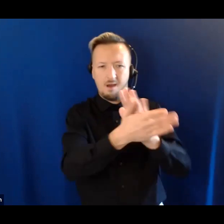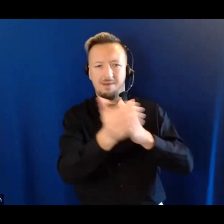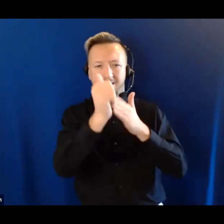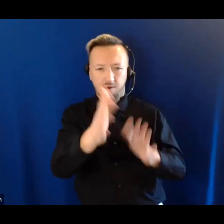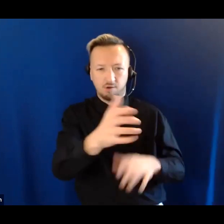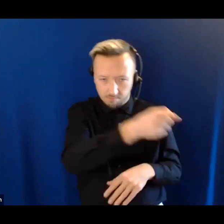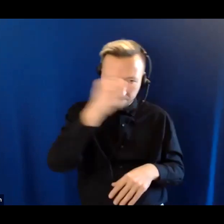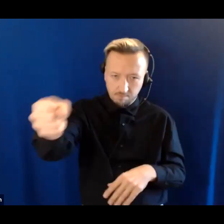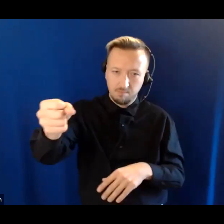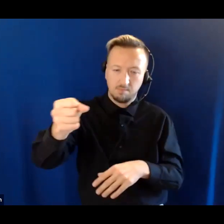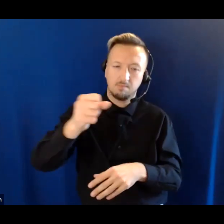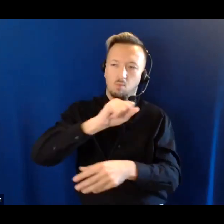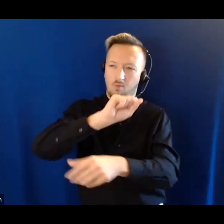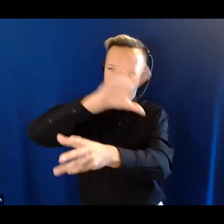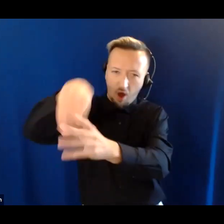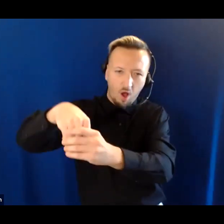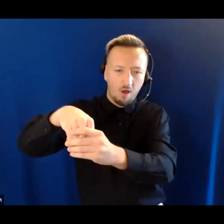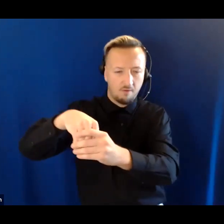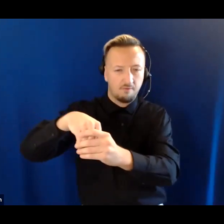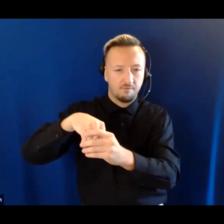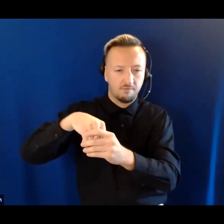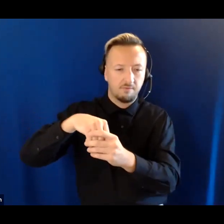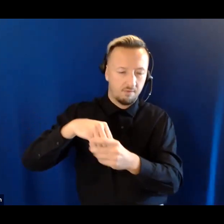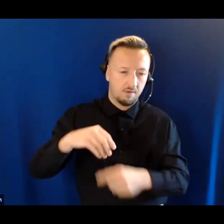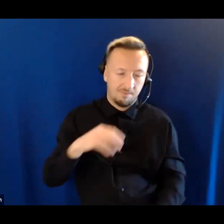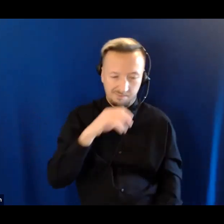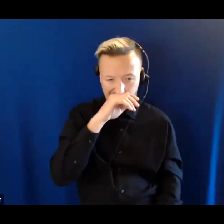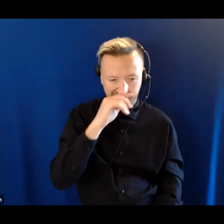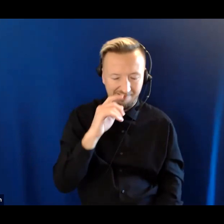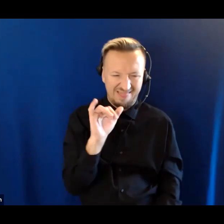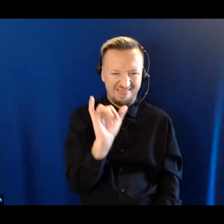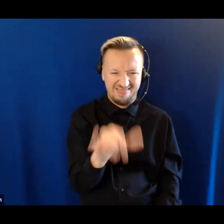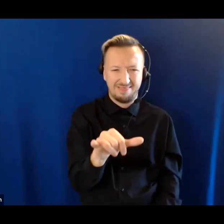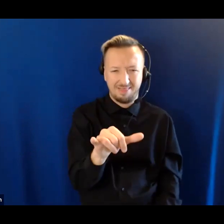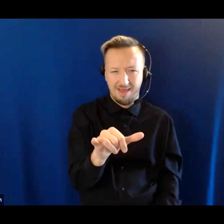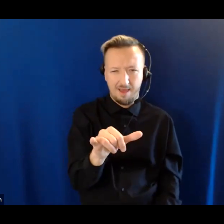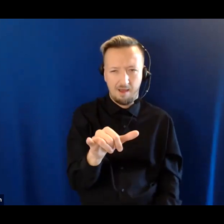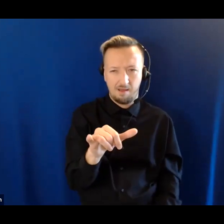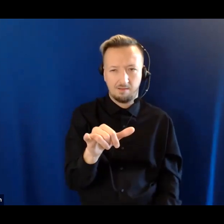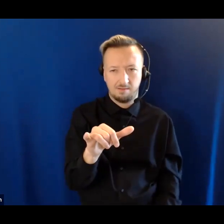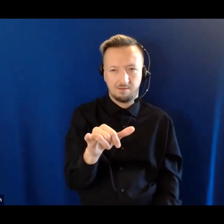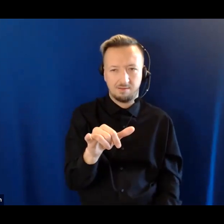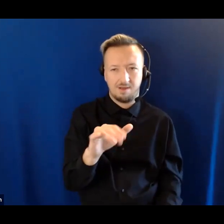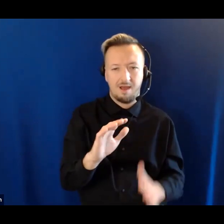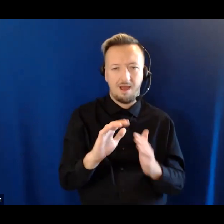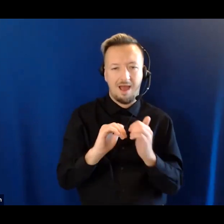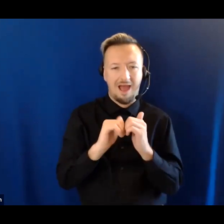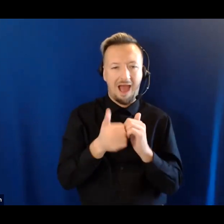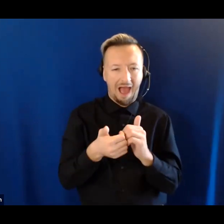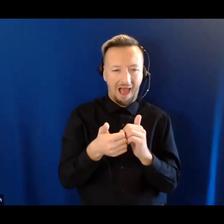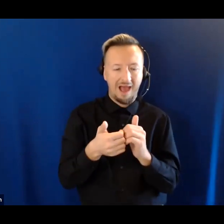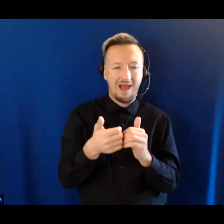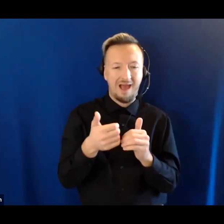And I think that is really how we continue to, you know, share the independent